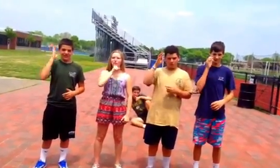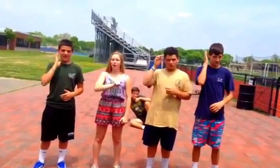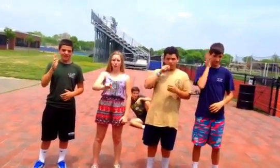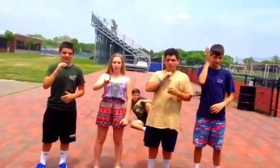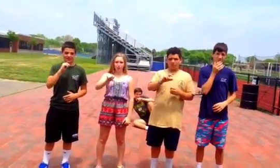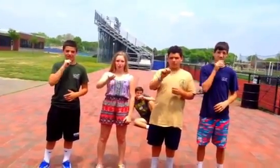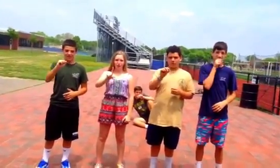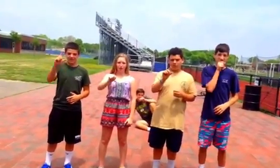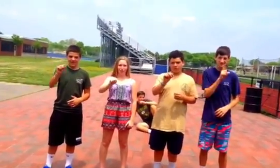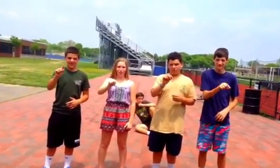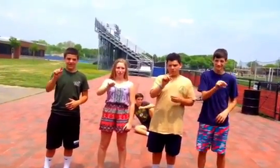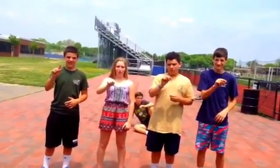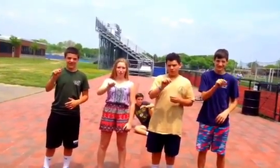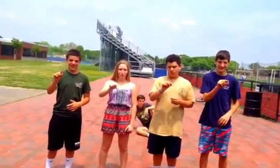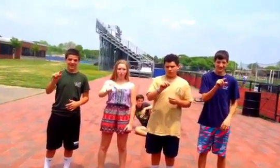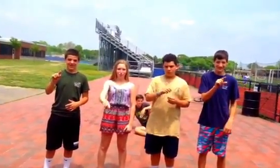I was 20 years old.